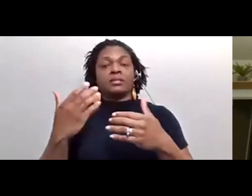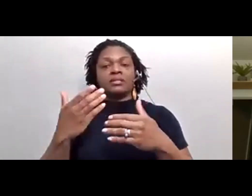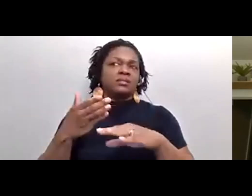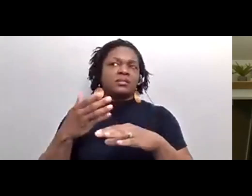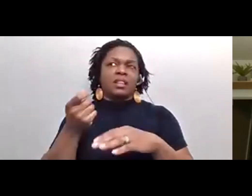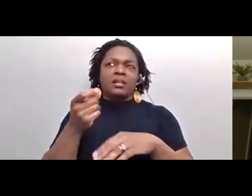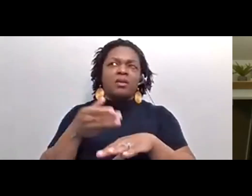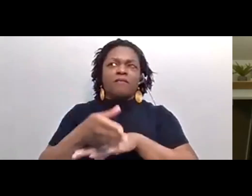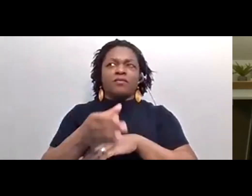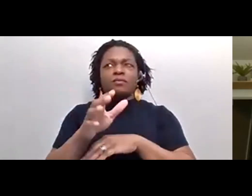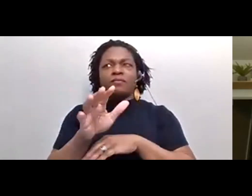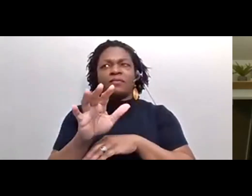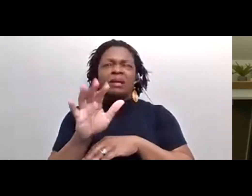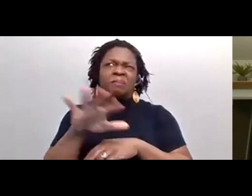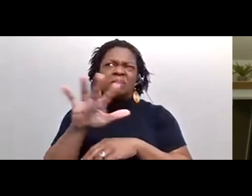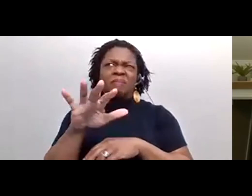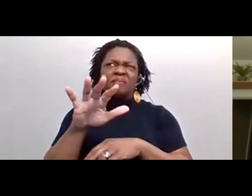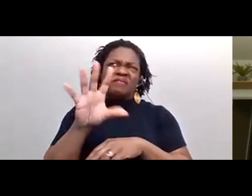I think it's about $51 million.